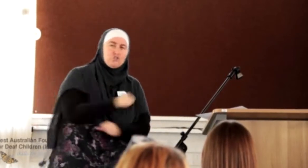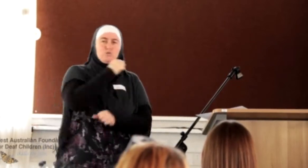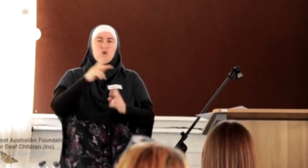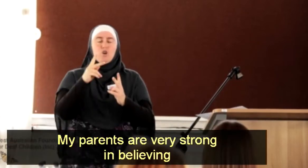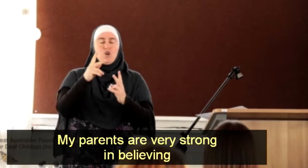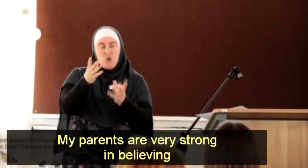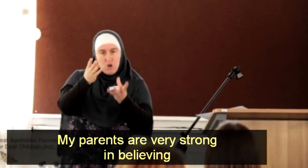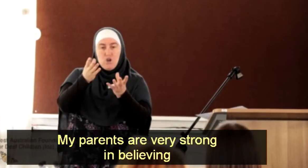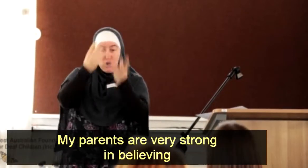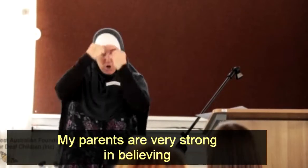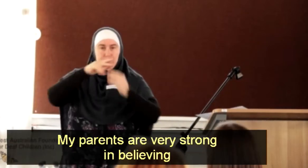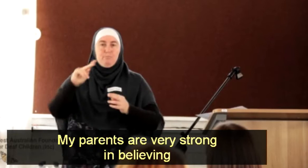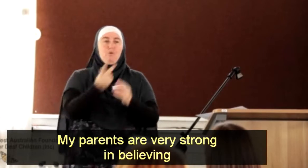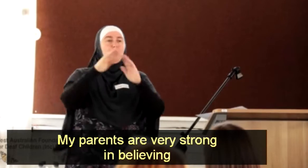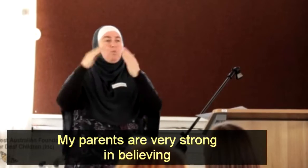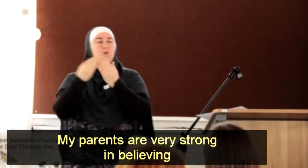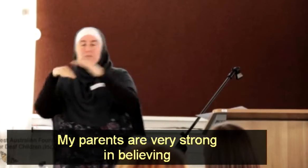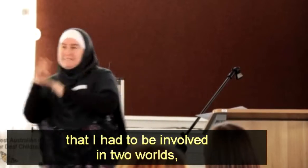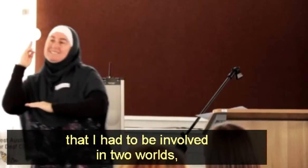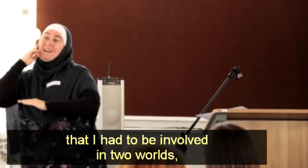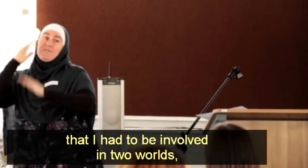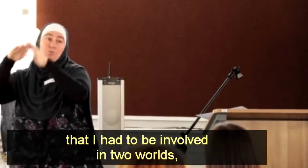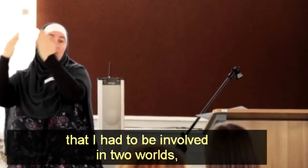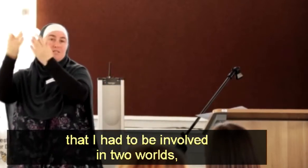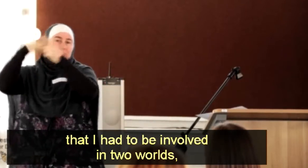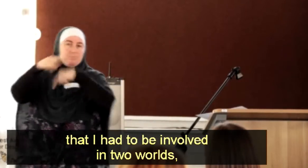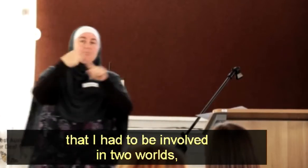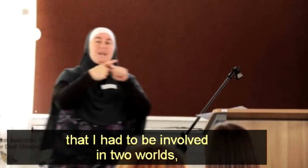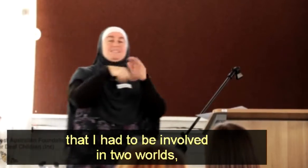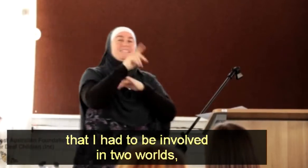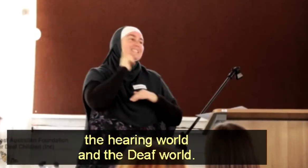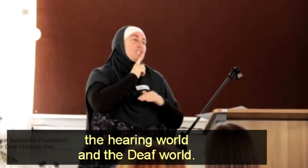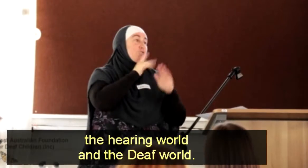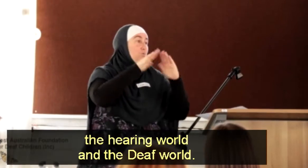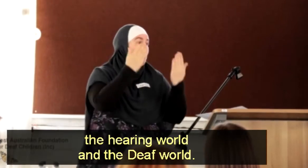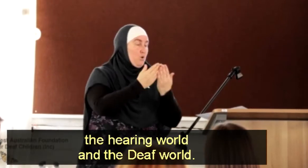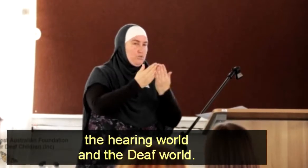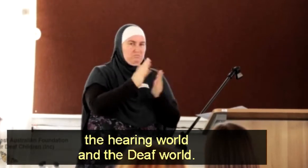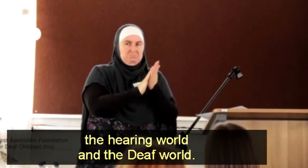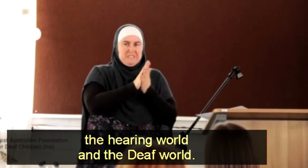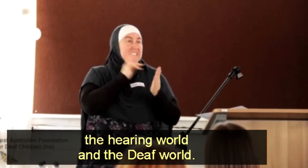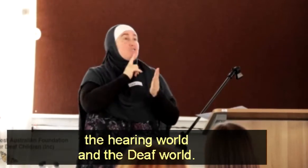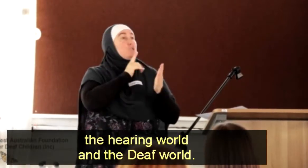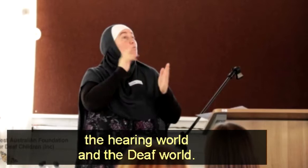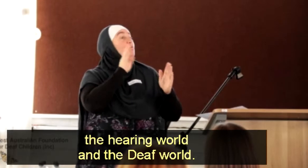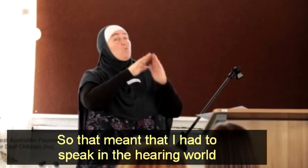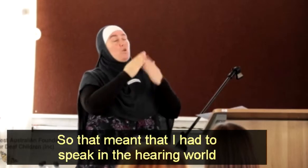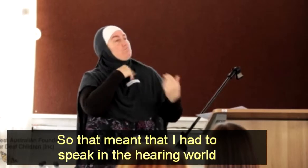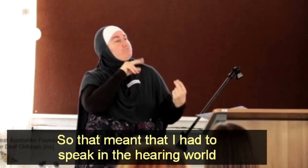My parents are very strong in believing that I had to be involved in 2 worlds, the hearing world and the deaf world. So that meant that I